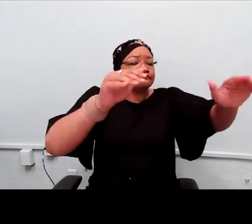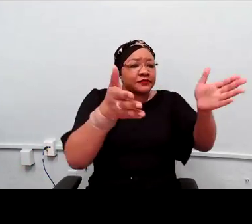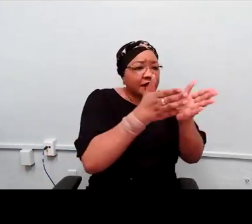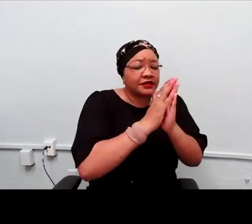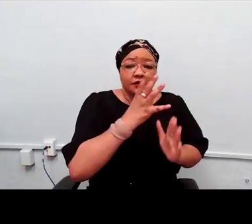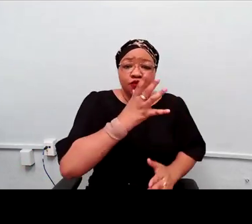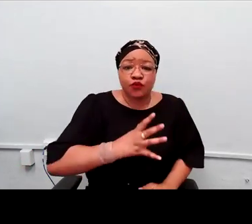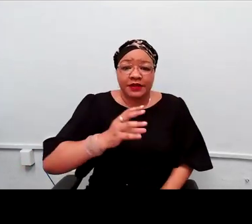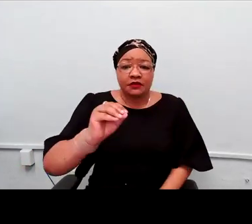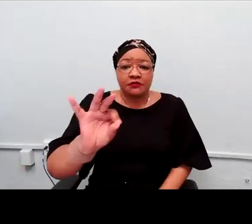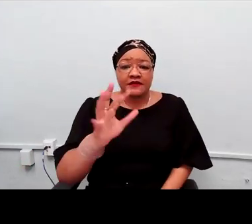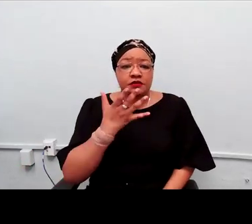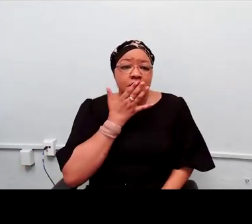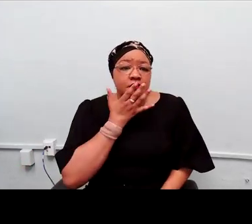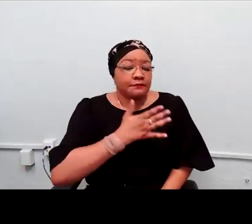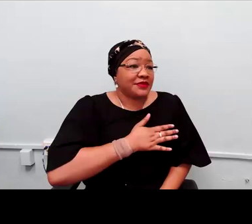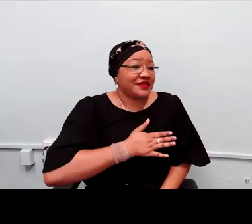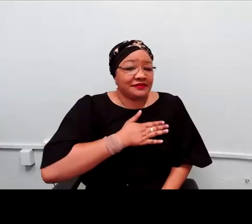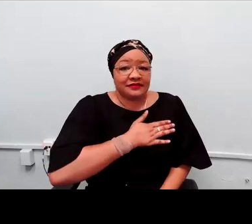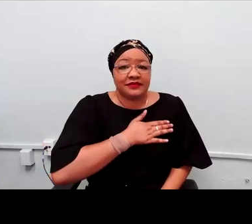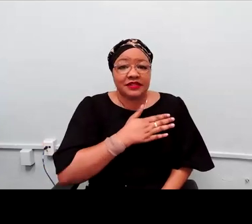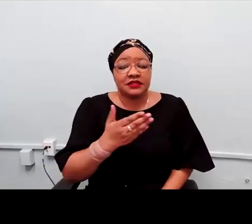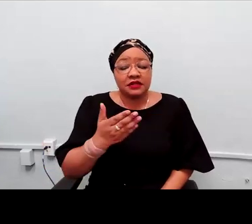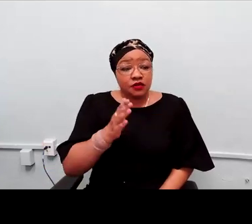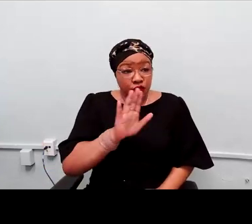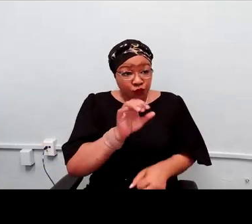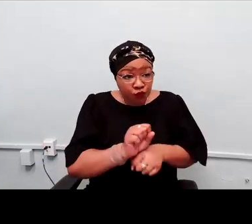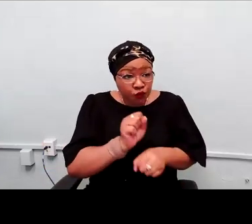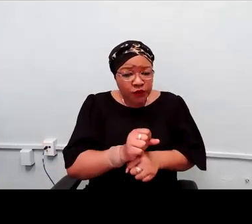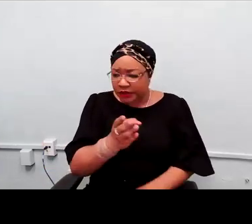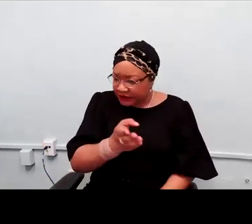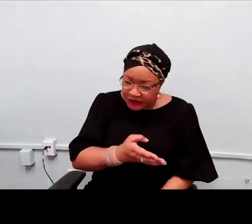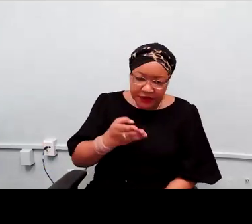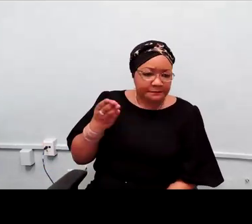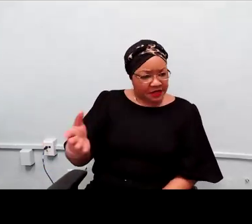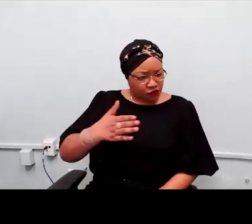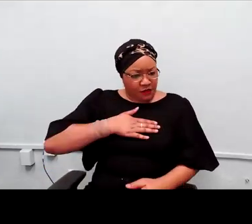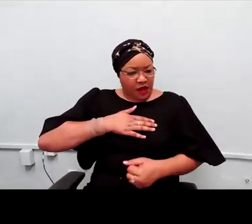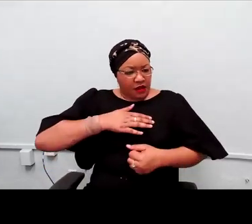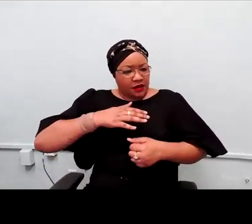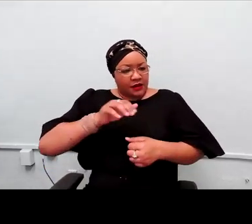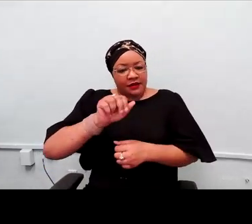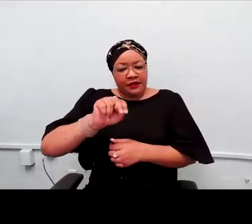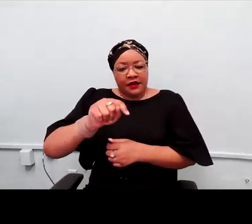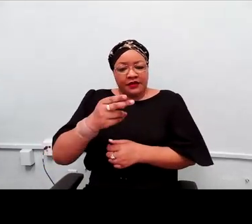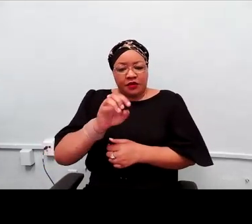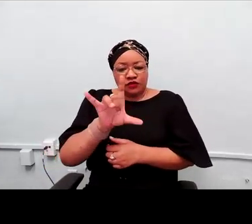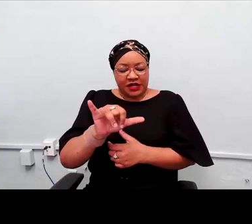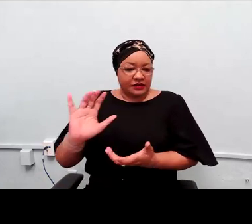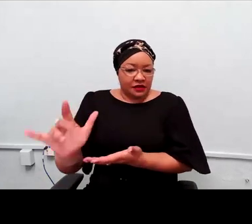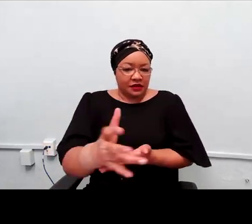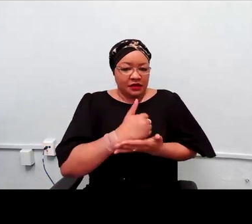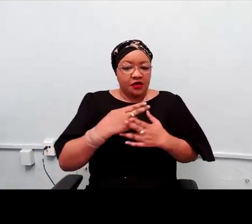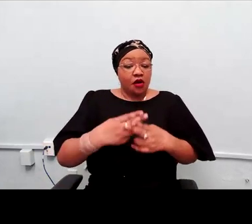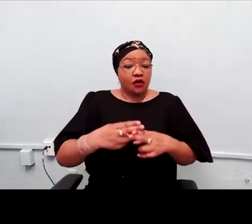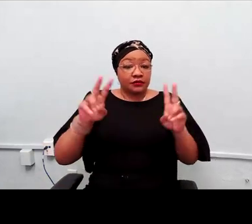in particular to submit their work to an anthology that she was editing called This Bridge Called Our Backs, right? So